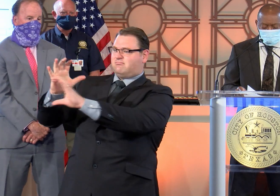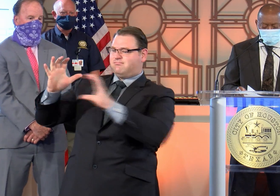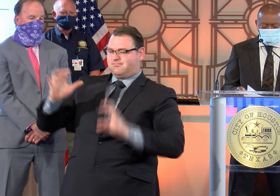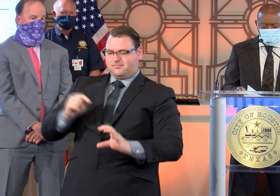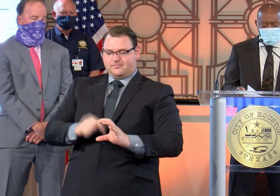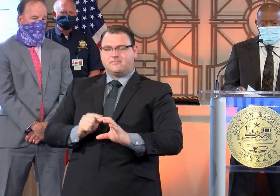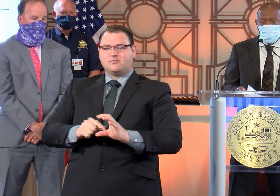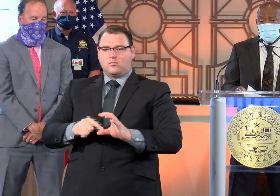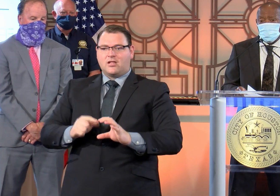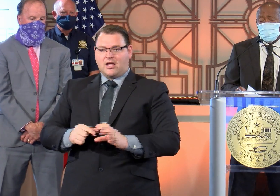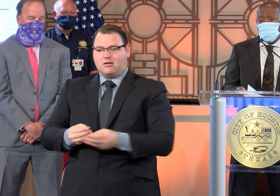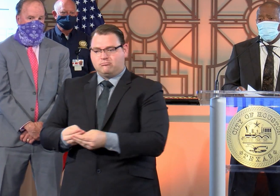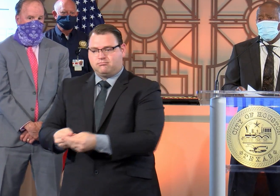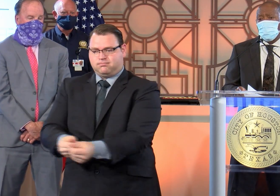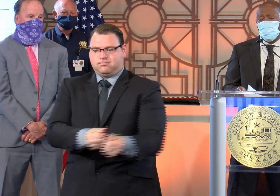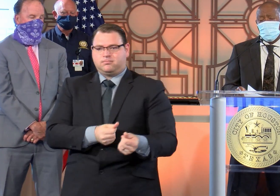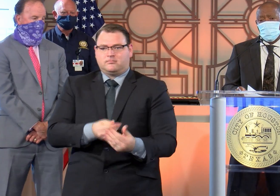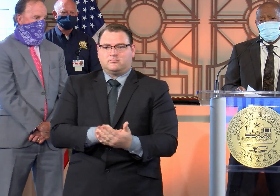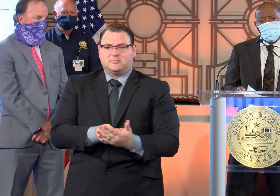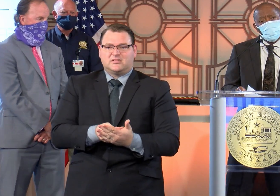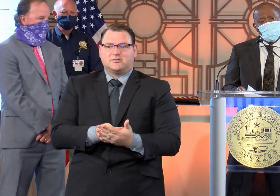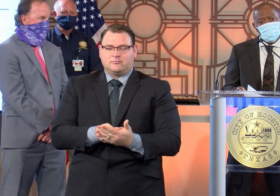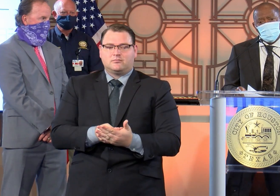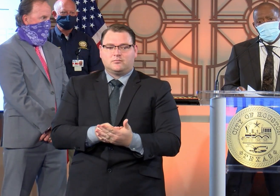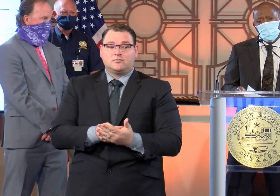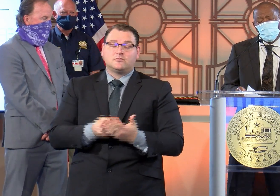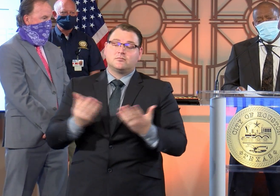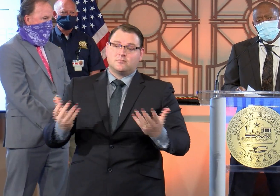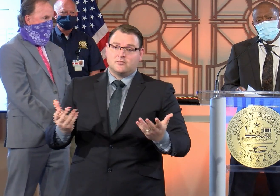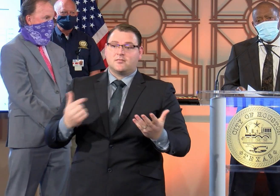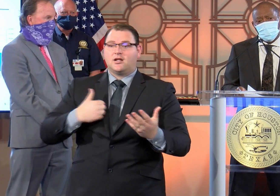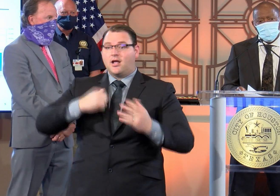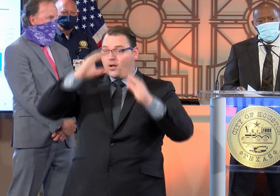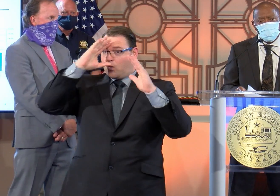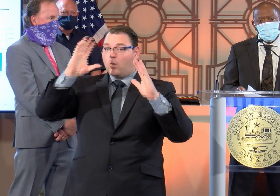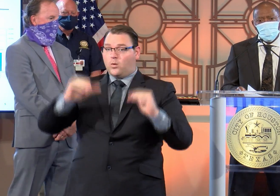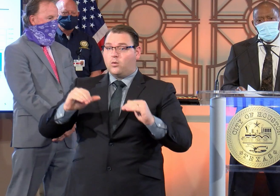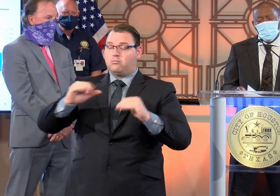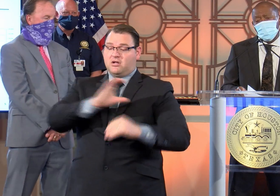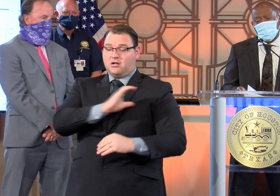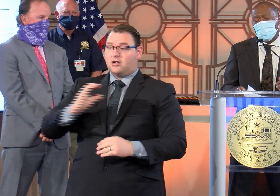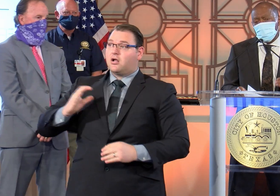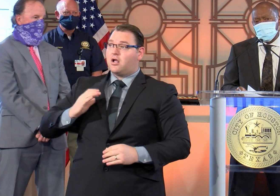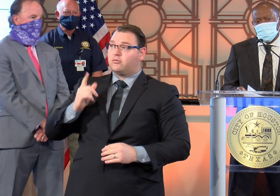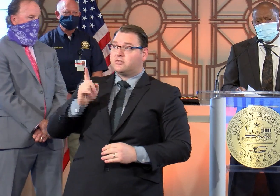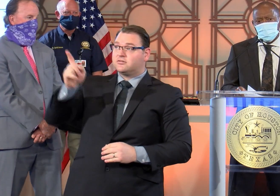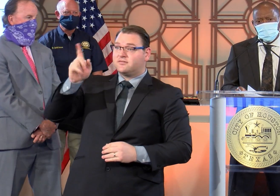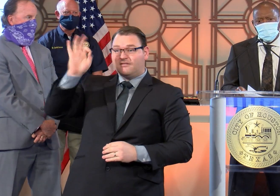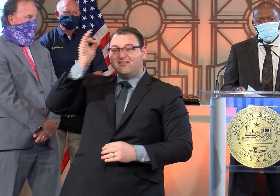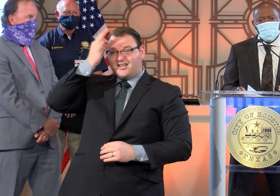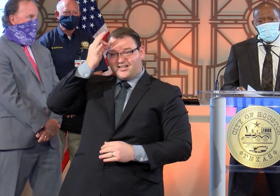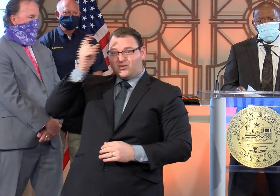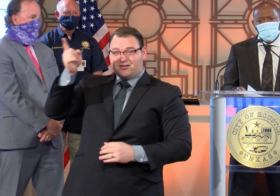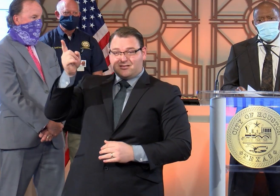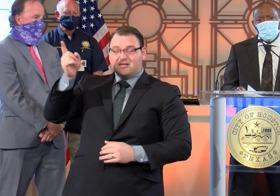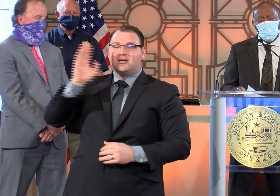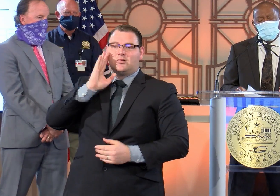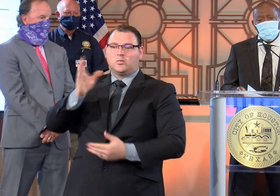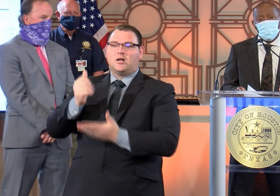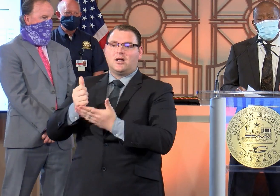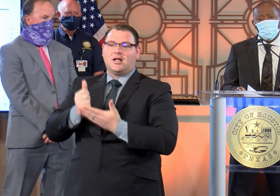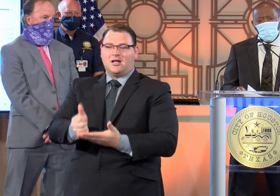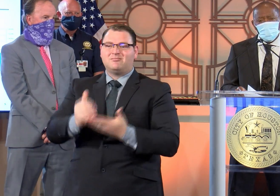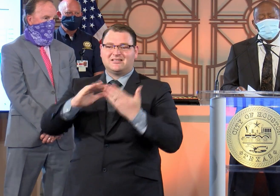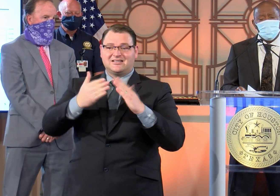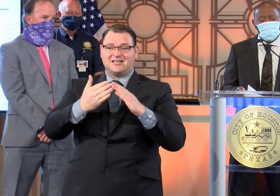budgetary process. It is my hope that Congress will provide the city, not just the city of Houston, but others,